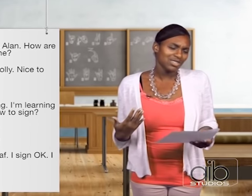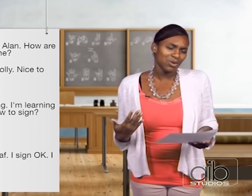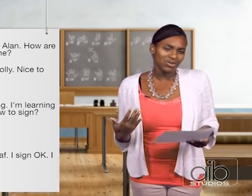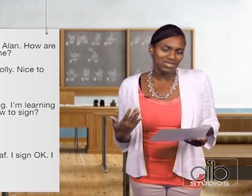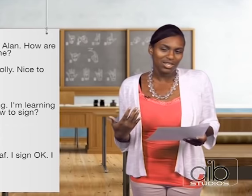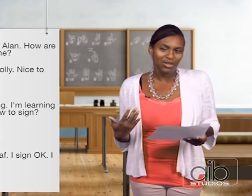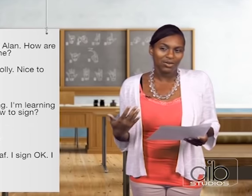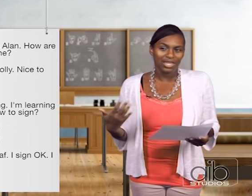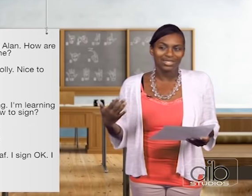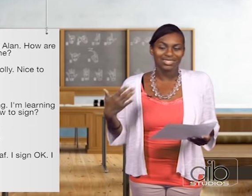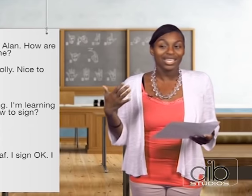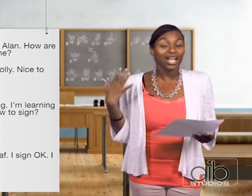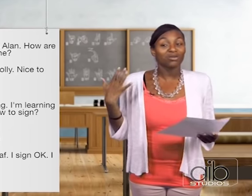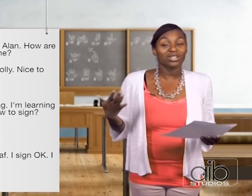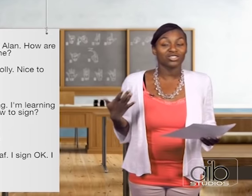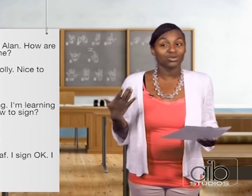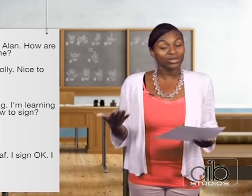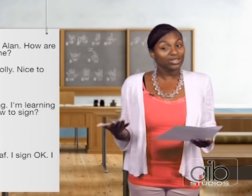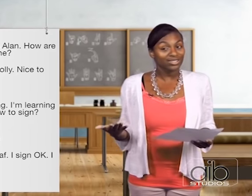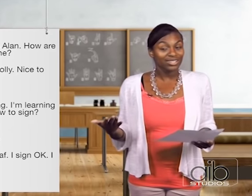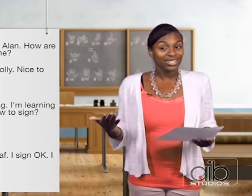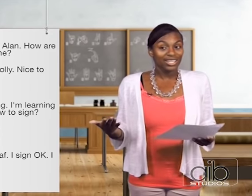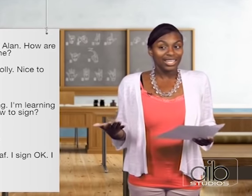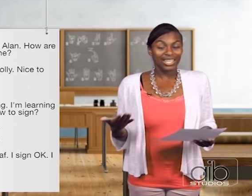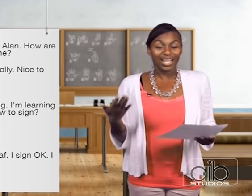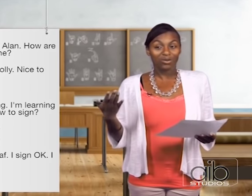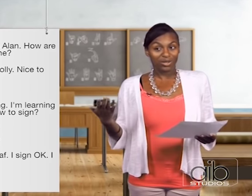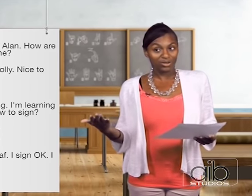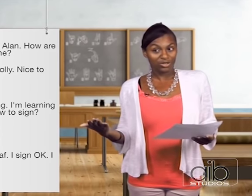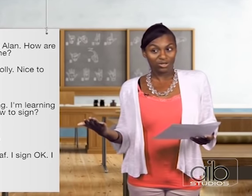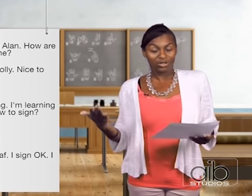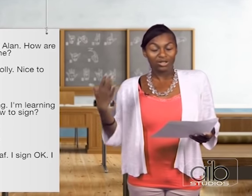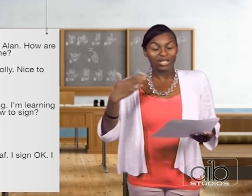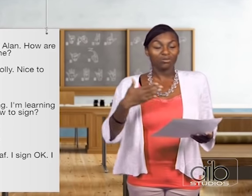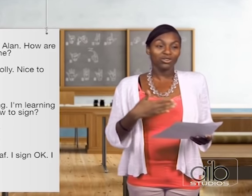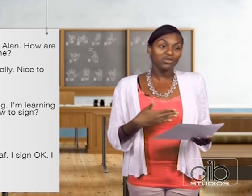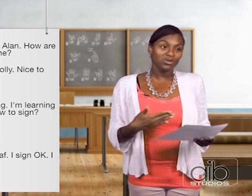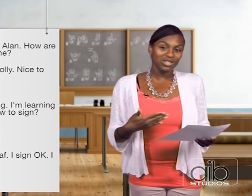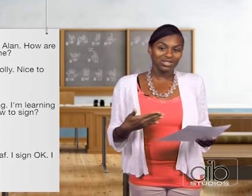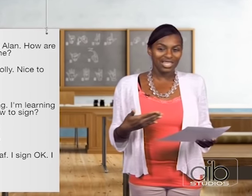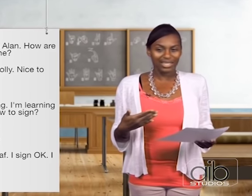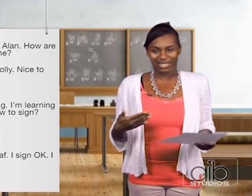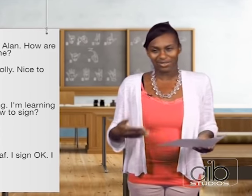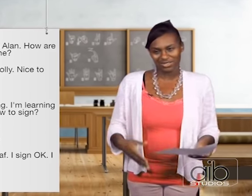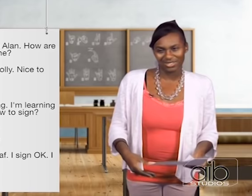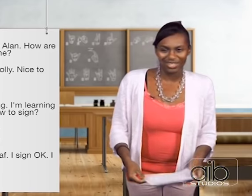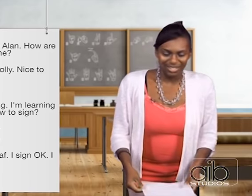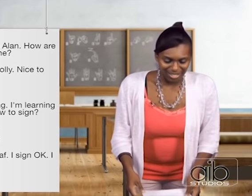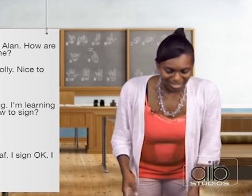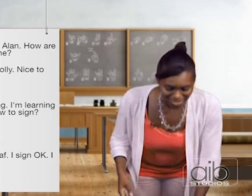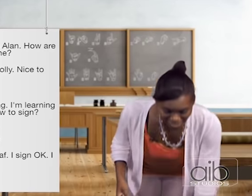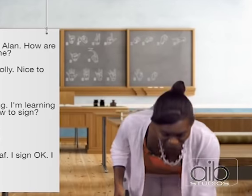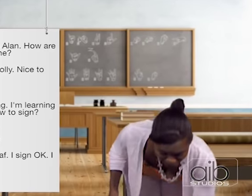supposed to go, and to see how much you learn and how well you're improving with your sign language. So,